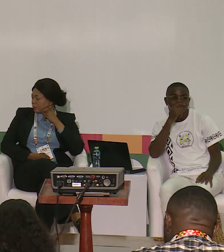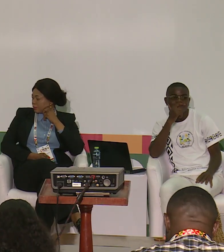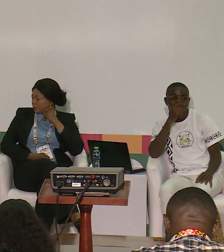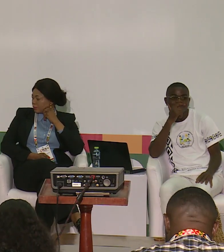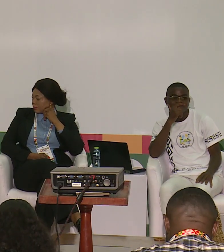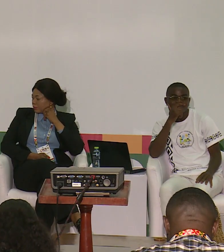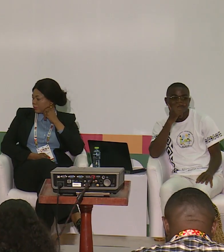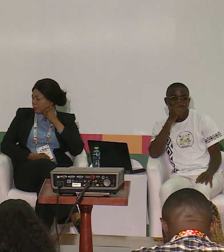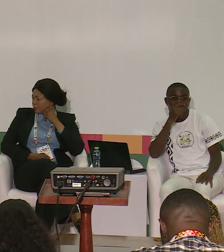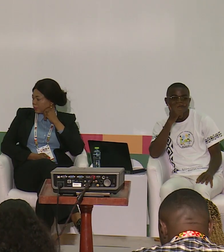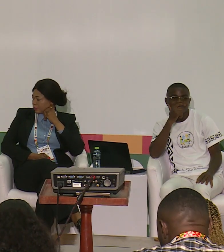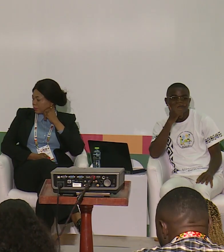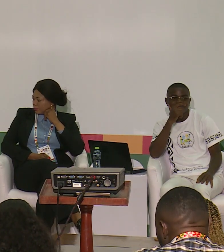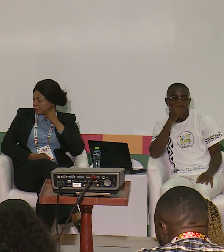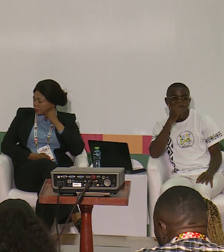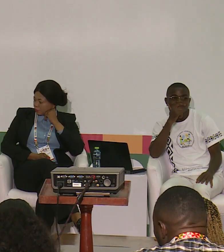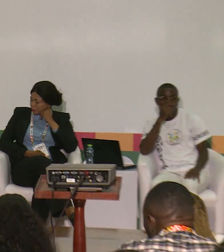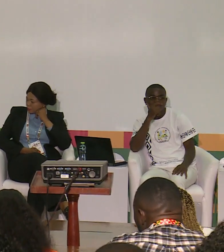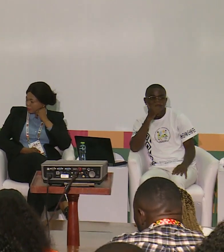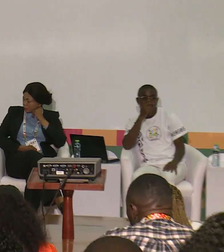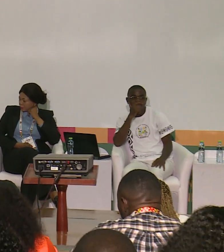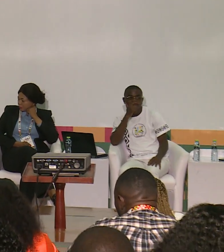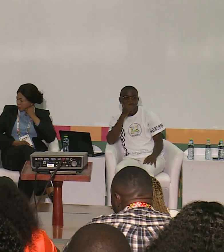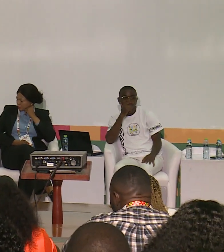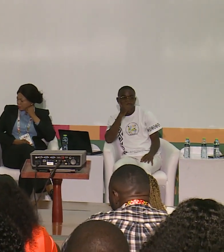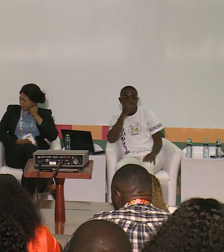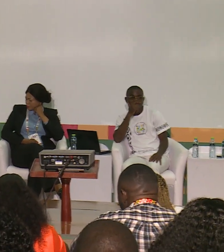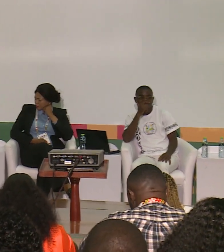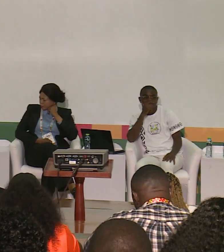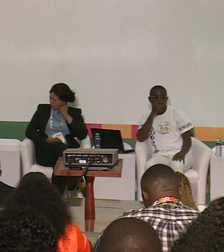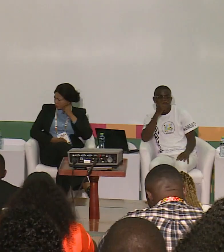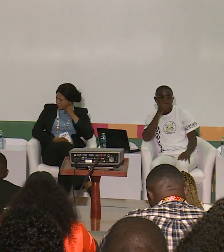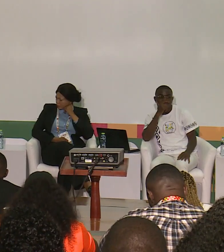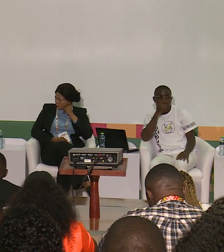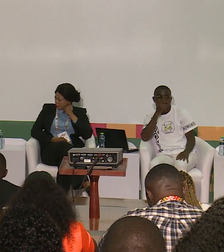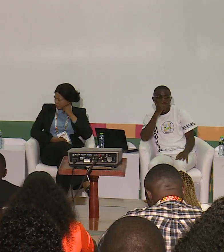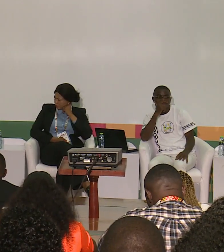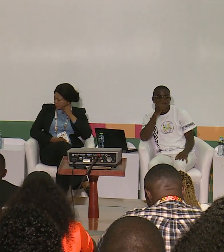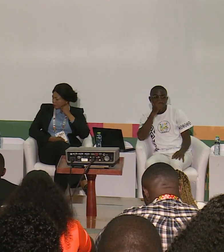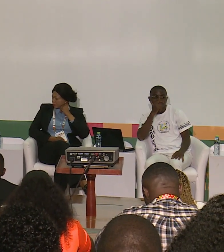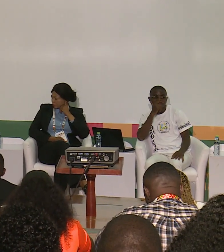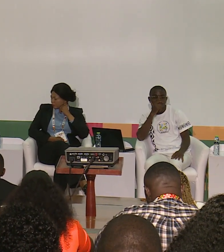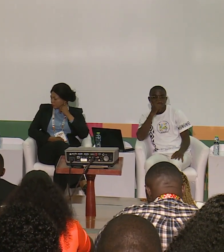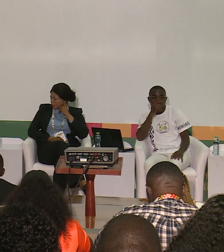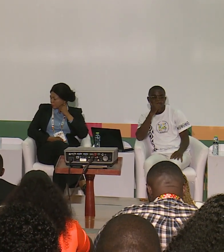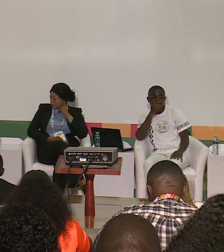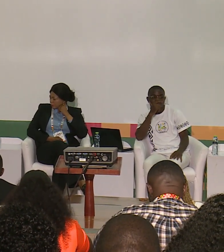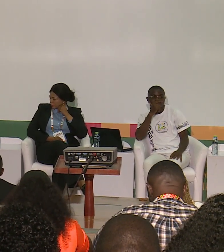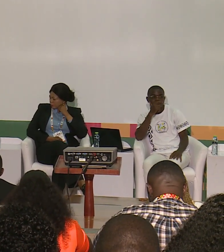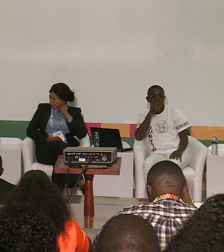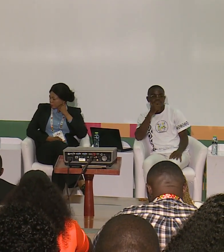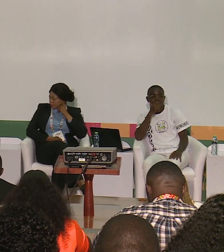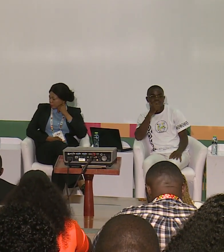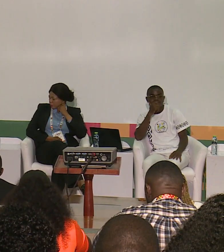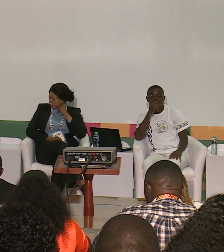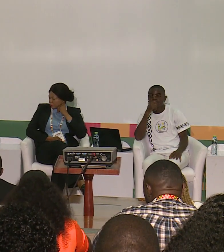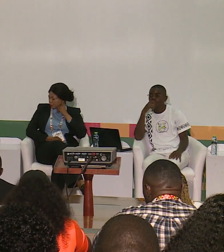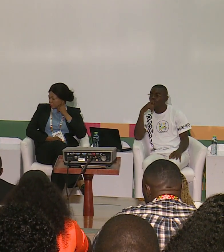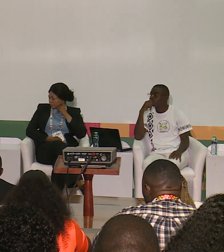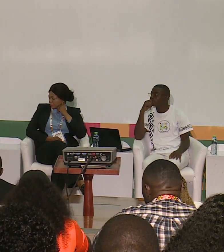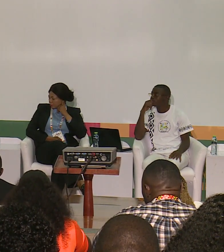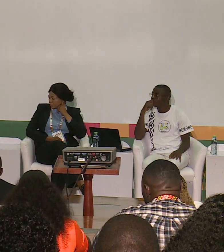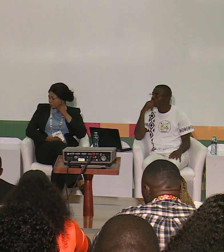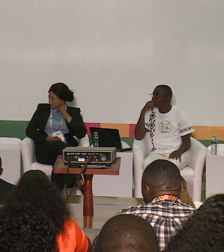but there is still need for, well, there is definitely need for integration also of the sources of data, and that could be perhaps a reflection for Ghana